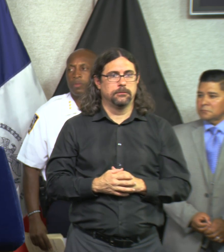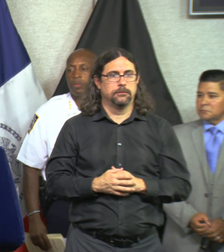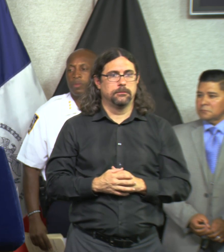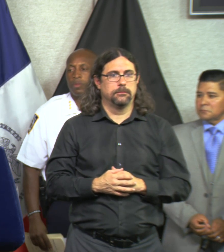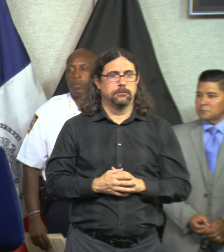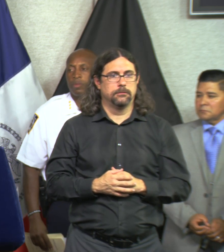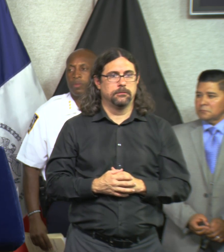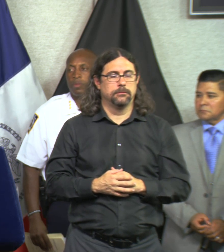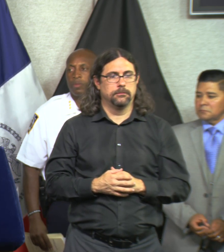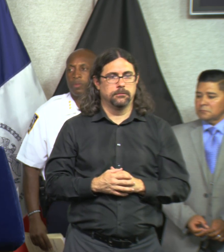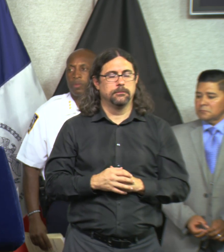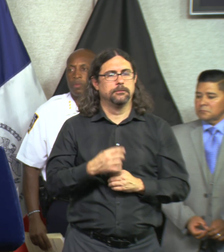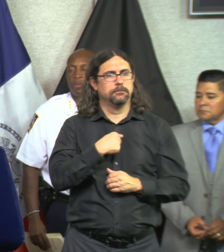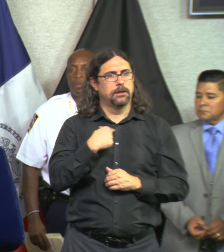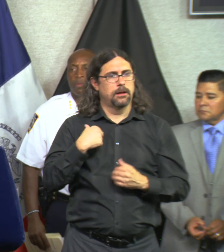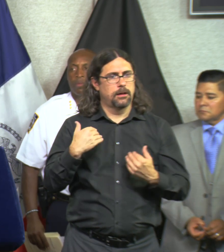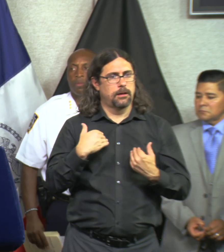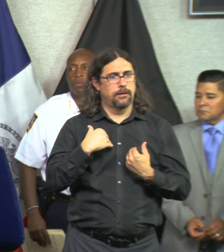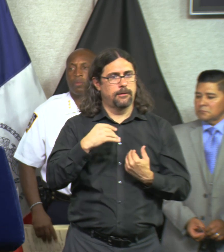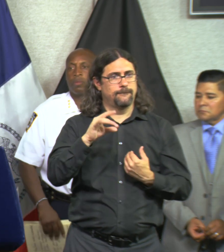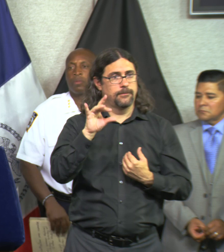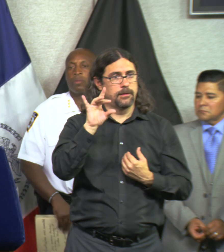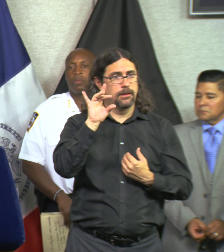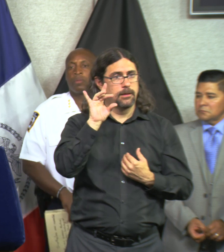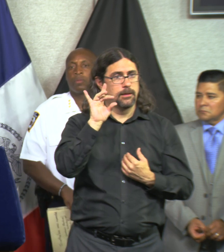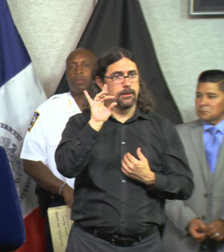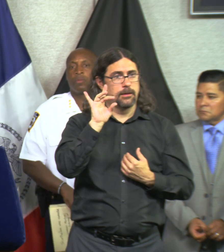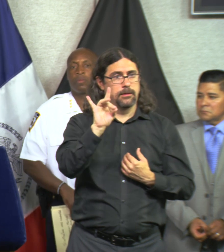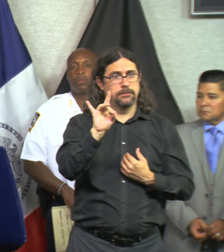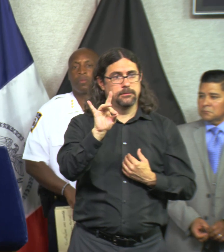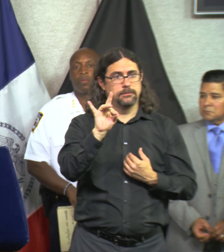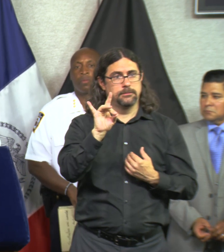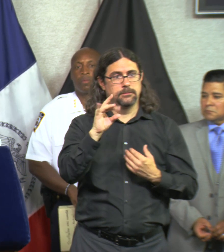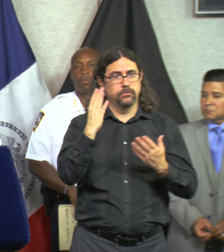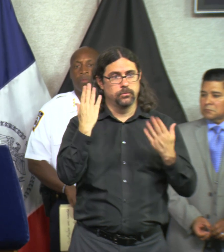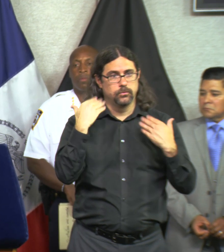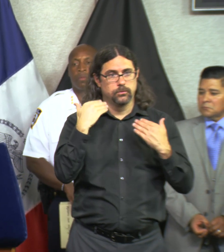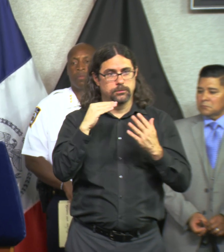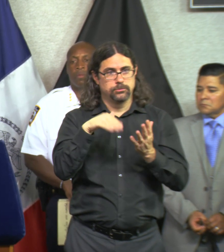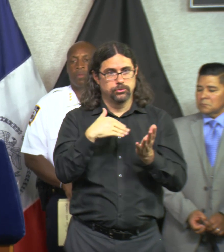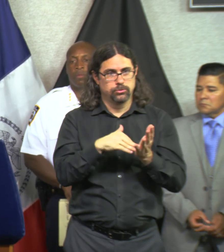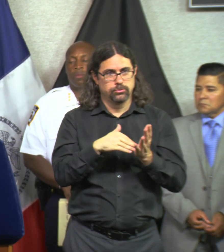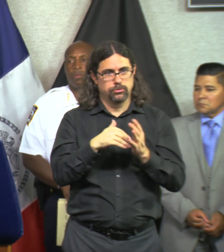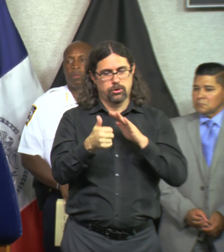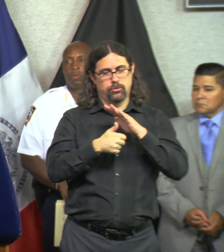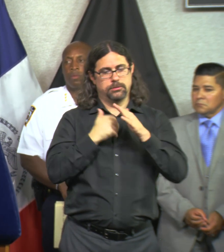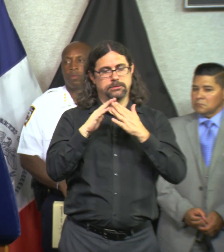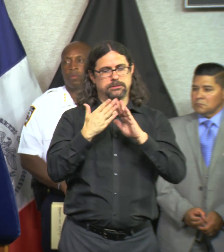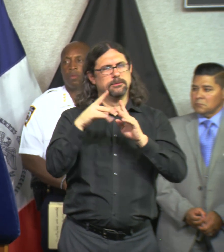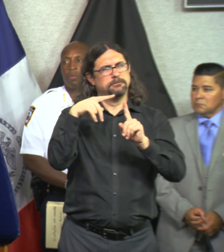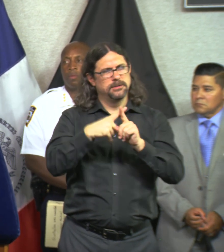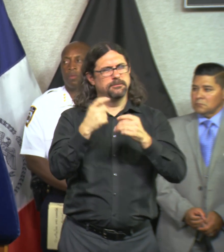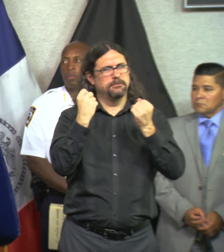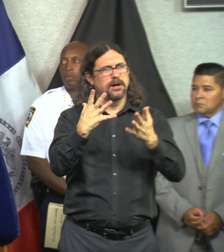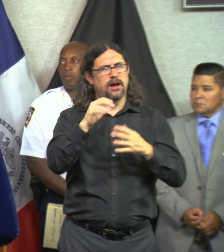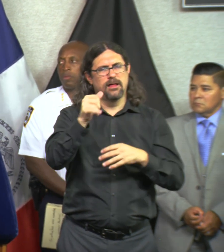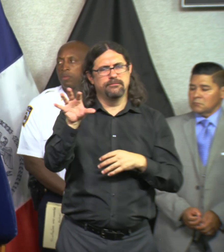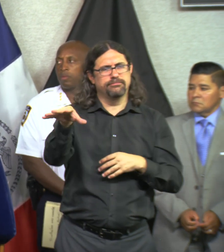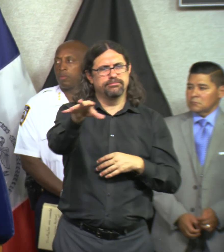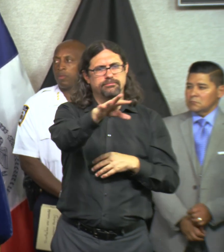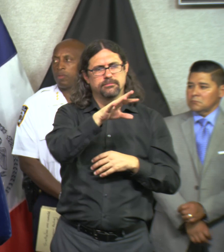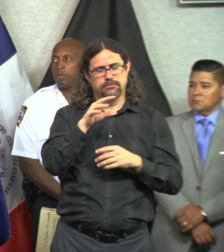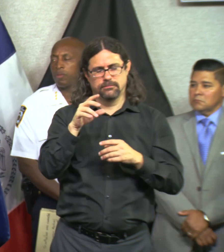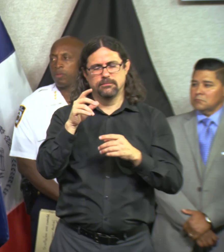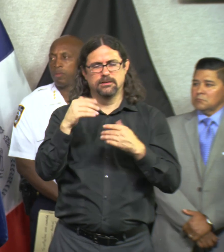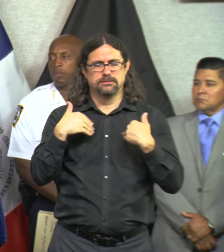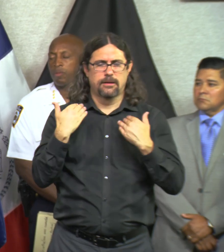senior centers on NYCHA campuses. All of them are up and running. They are cooling, right? Some